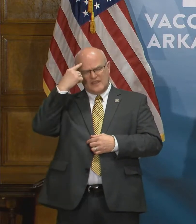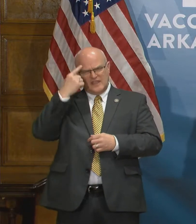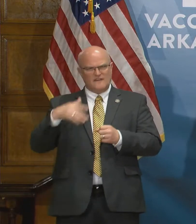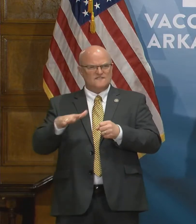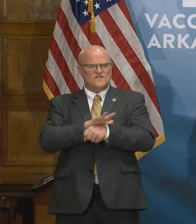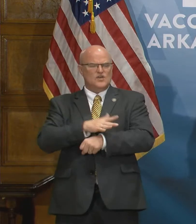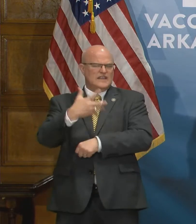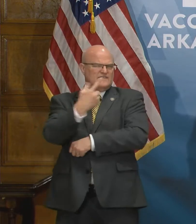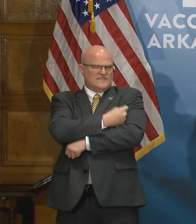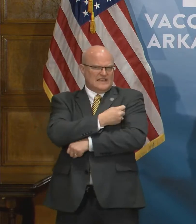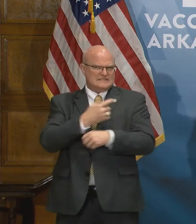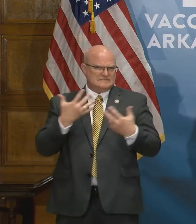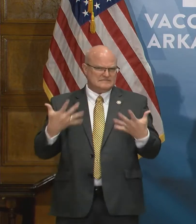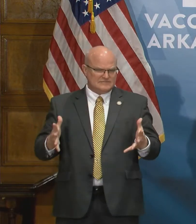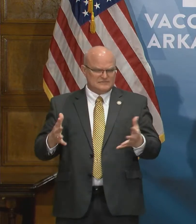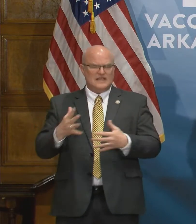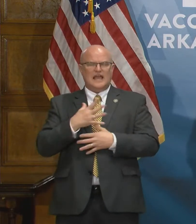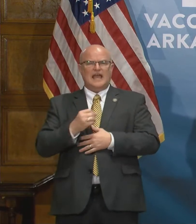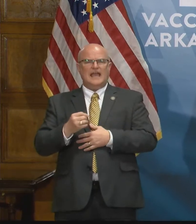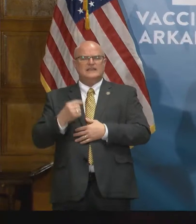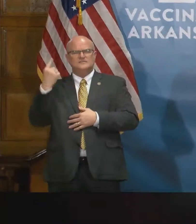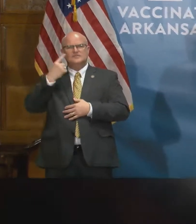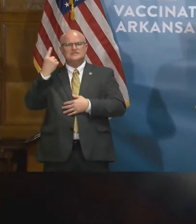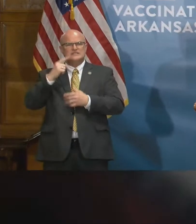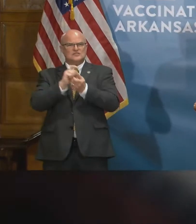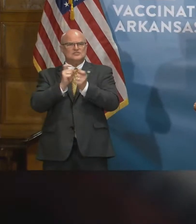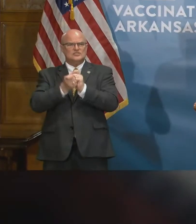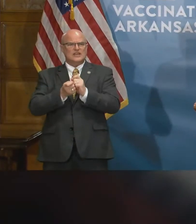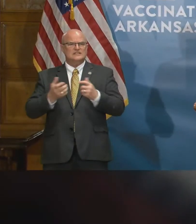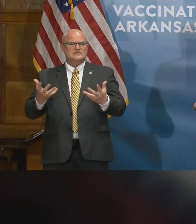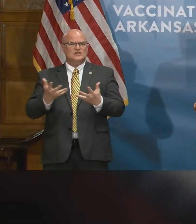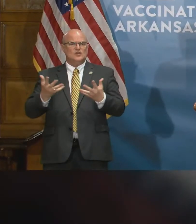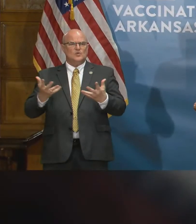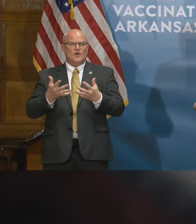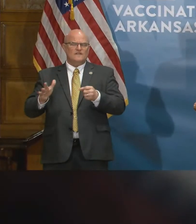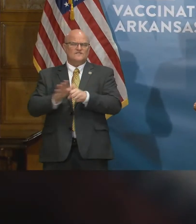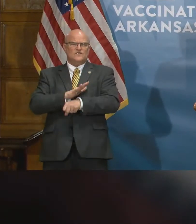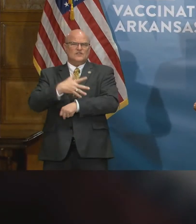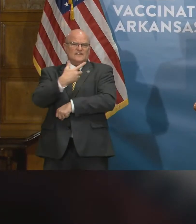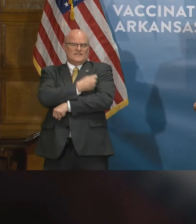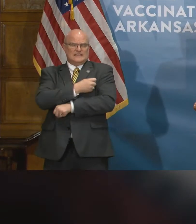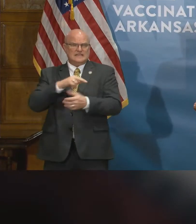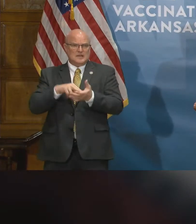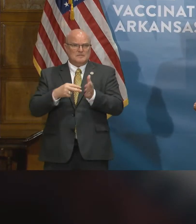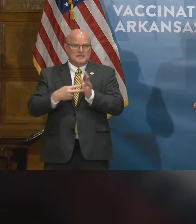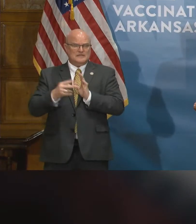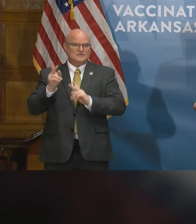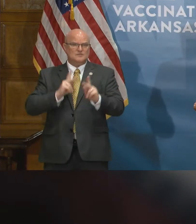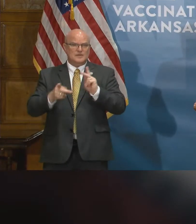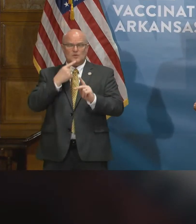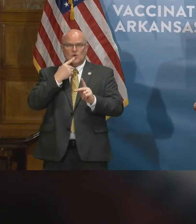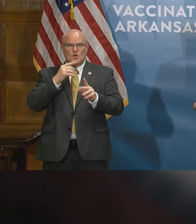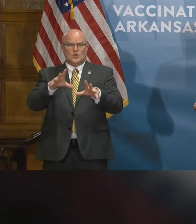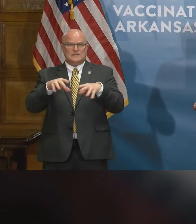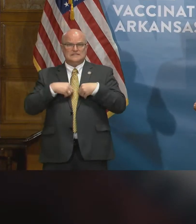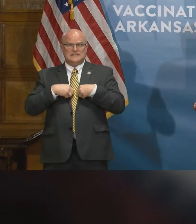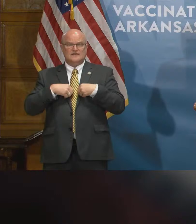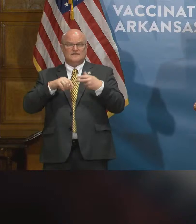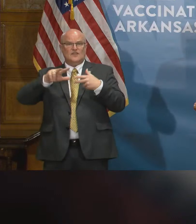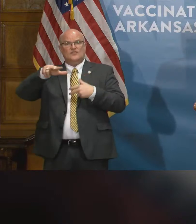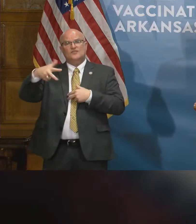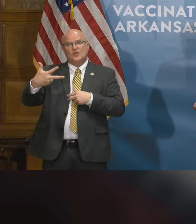fully vaccinated, and have you considered changing what fully vaccinated means to people who have received the